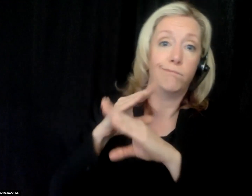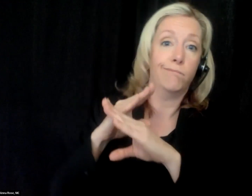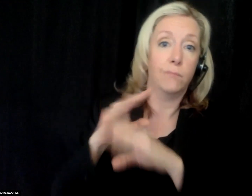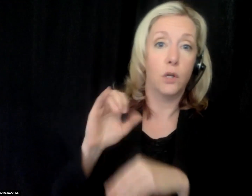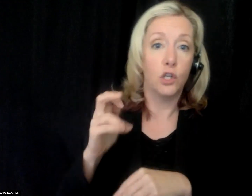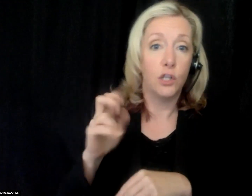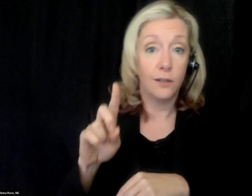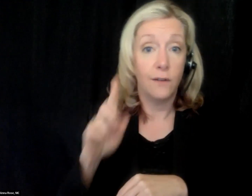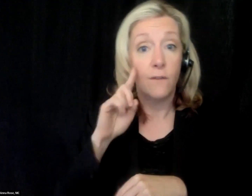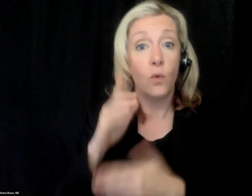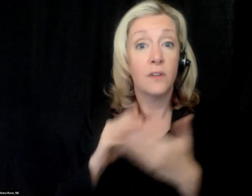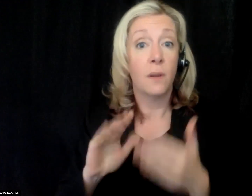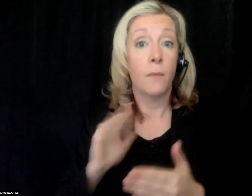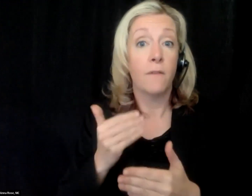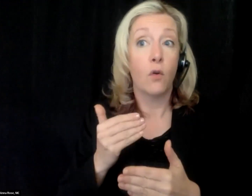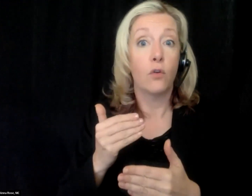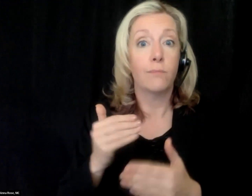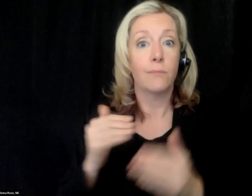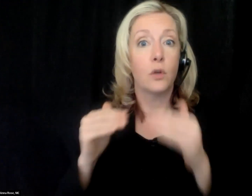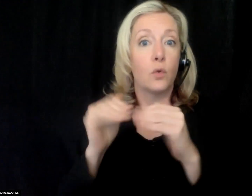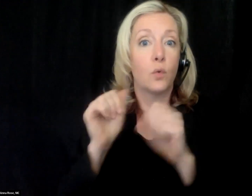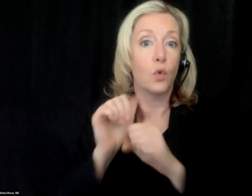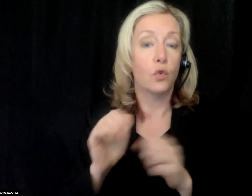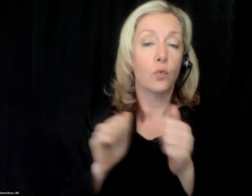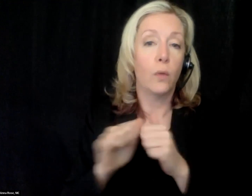different disabilities too. Thank you.